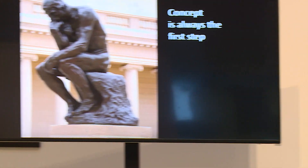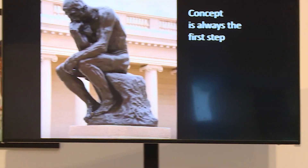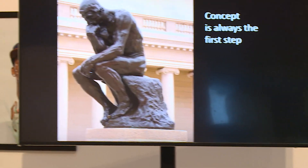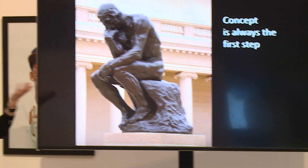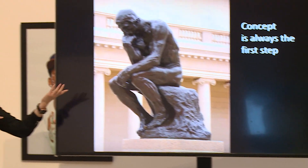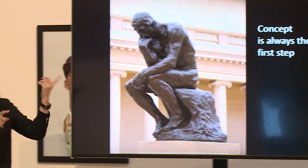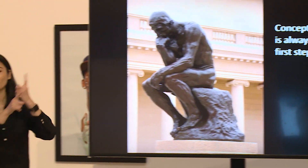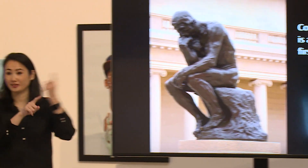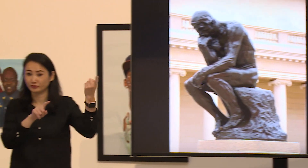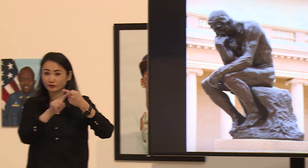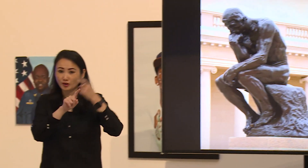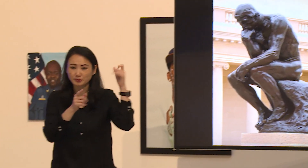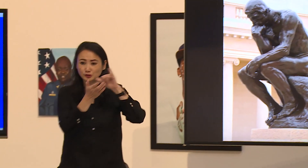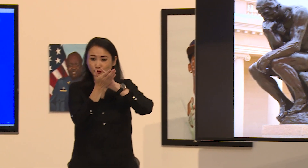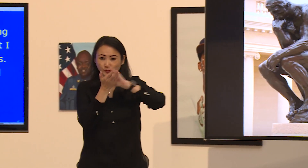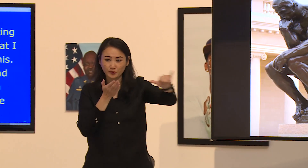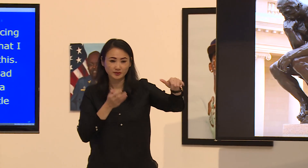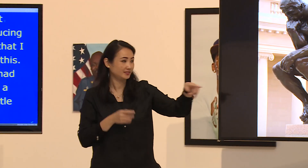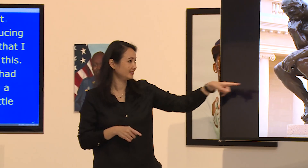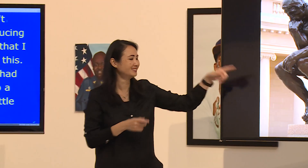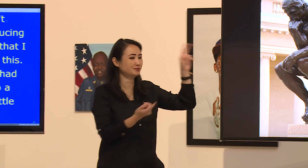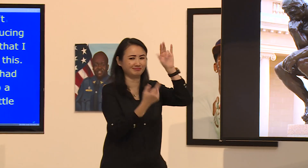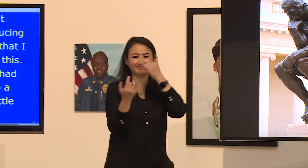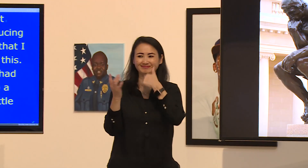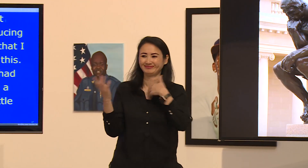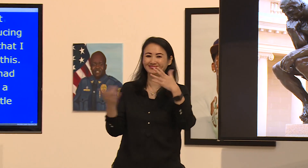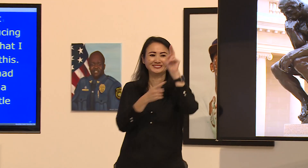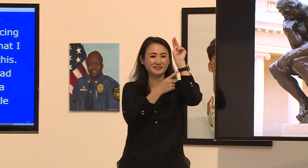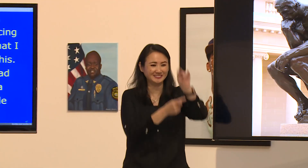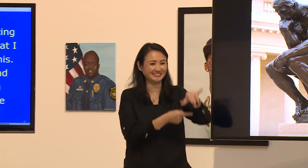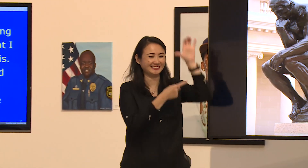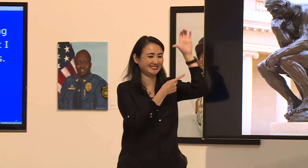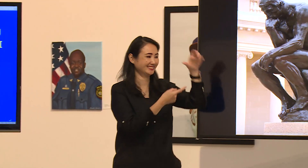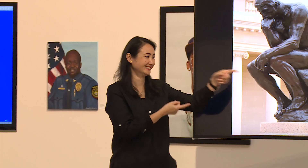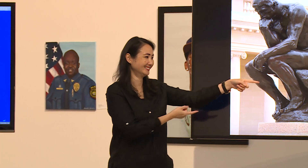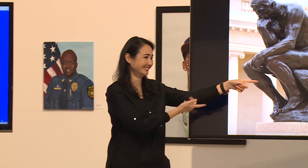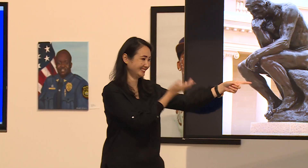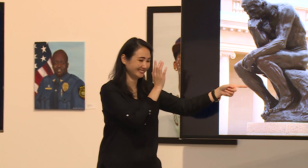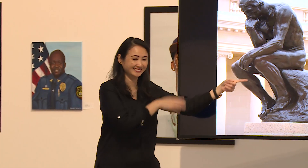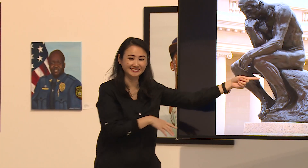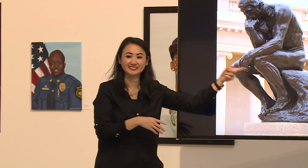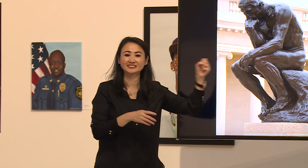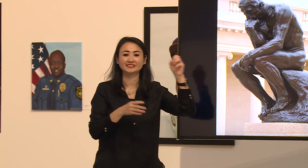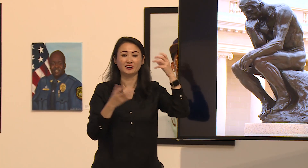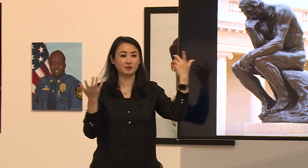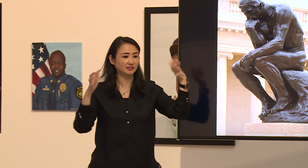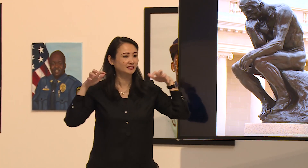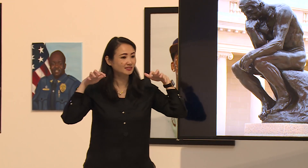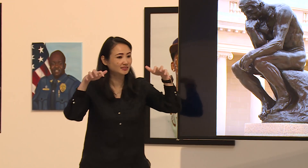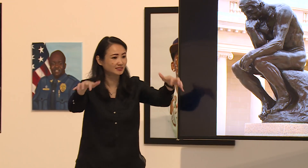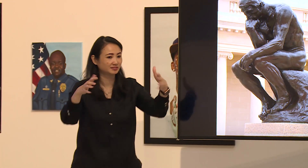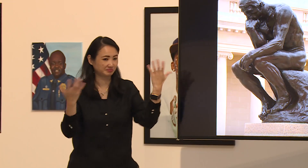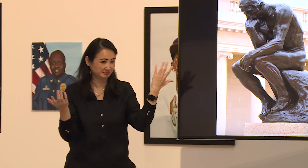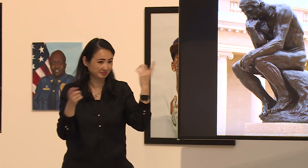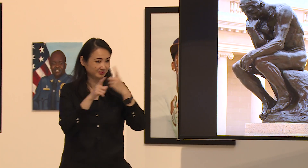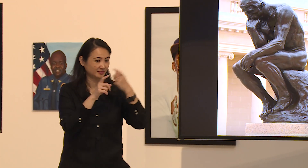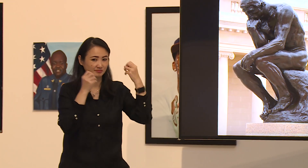part as well, and that became pizza. Right, and with Russ's background in New York, I understood, there's pizza shops all over